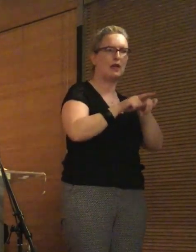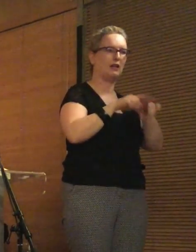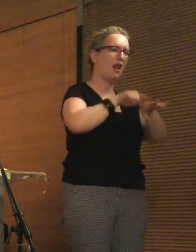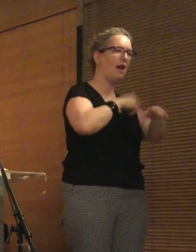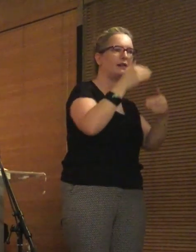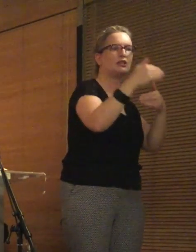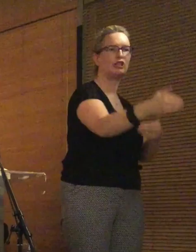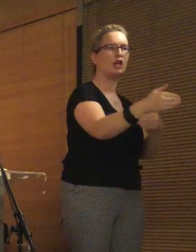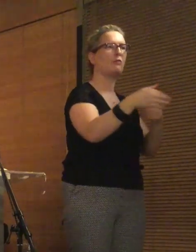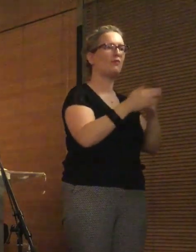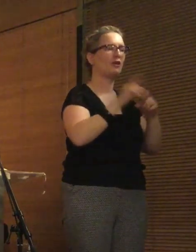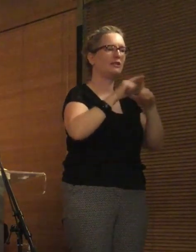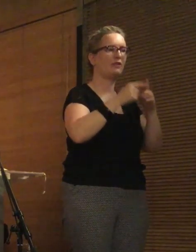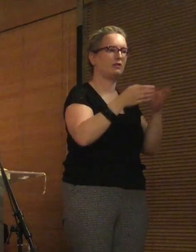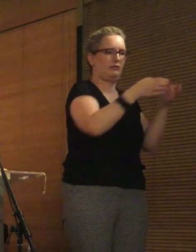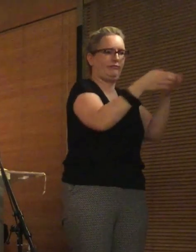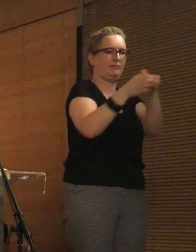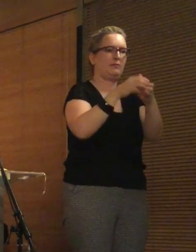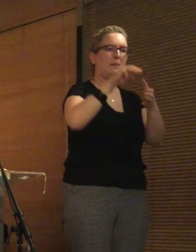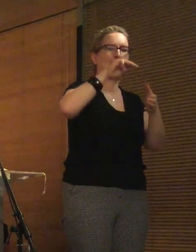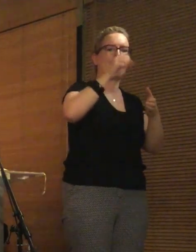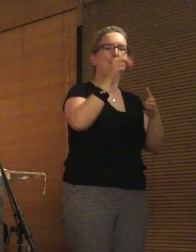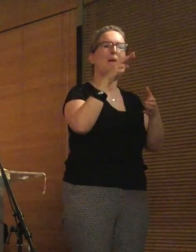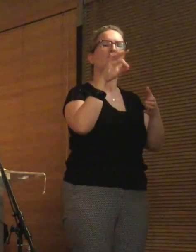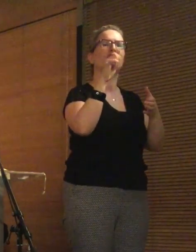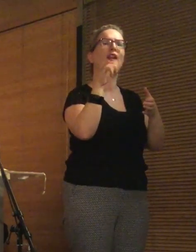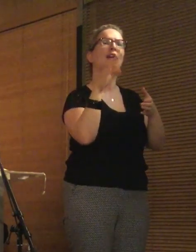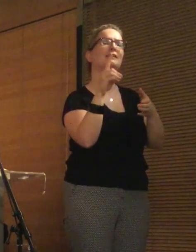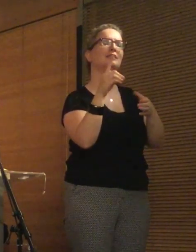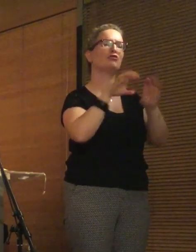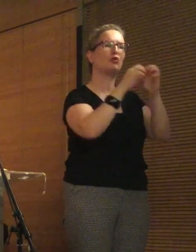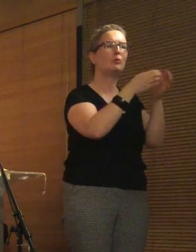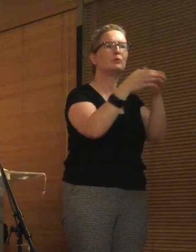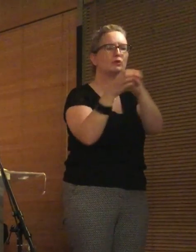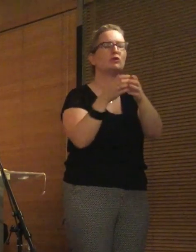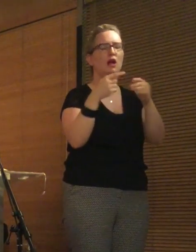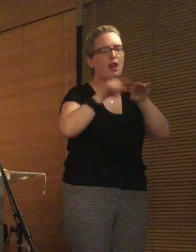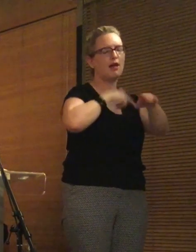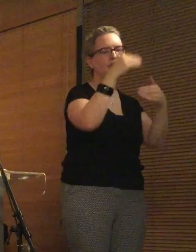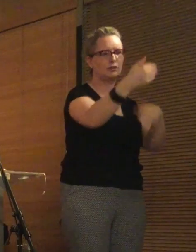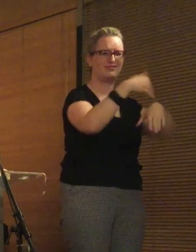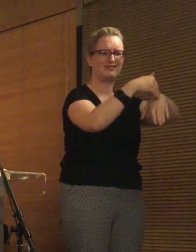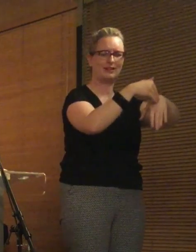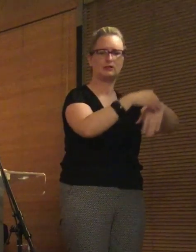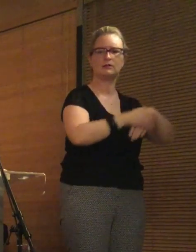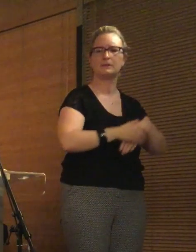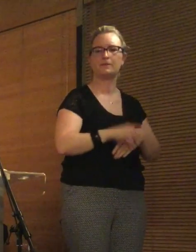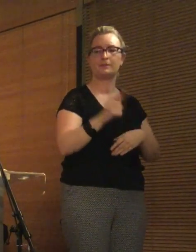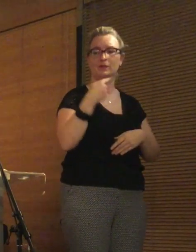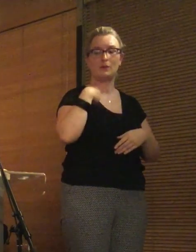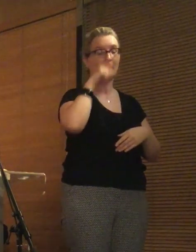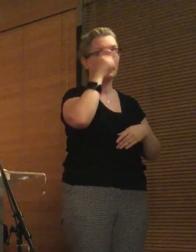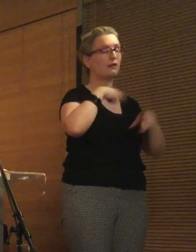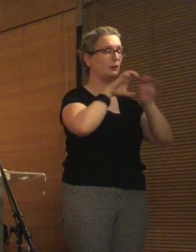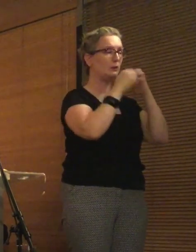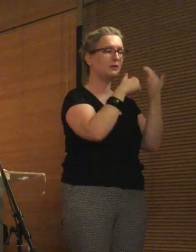consequences for marginalised groups in Ireland. Now, I think that community development is really, really